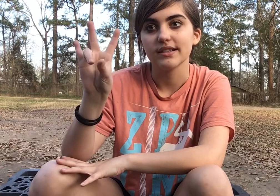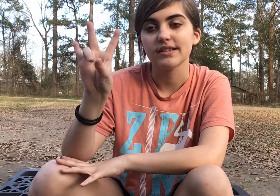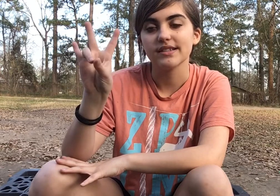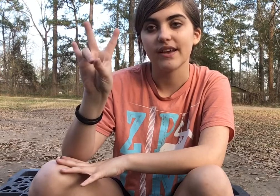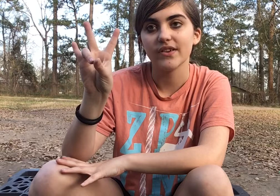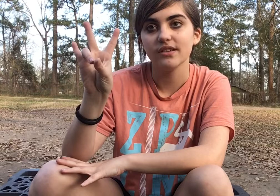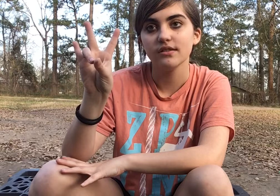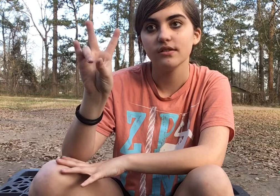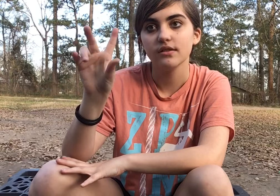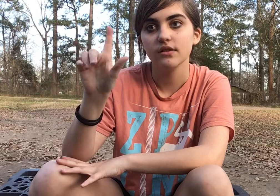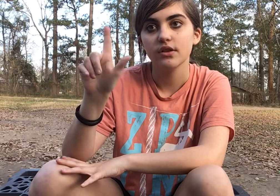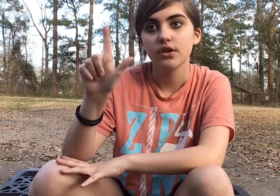27.